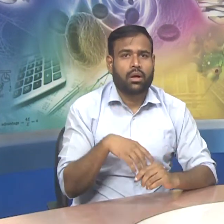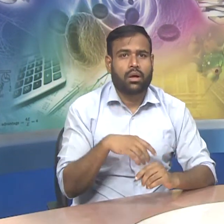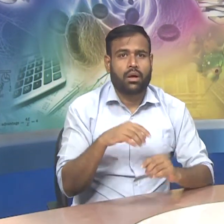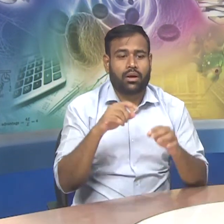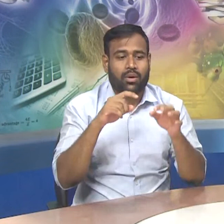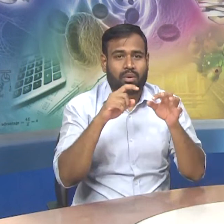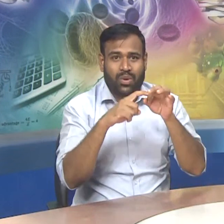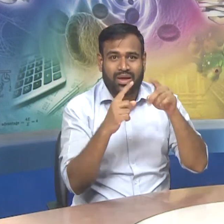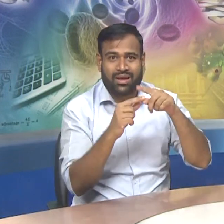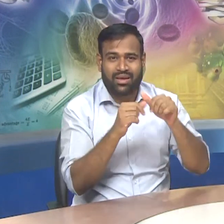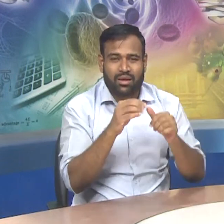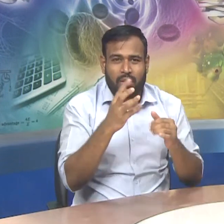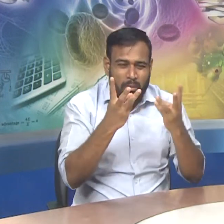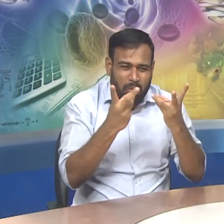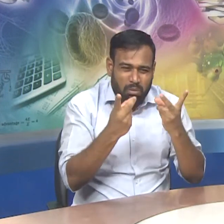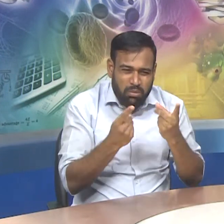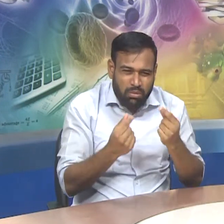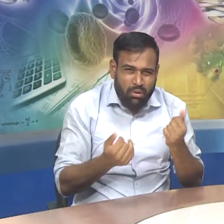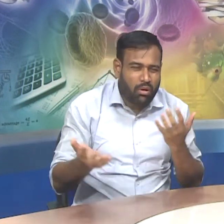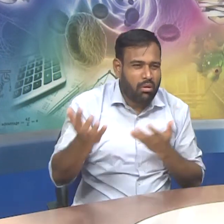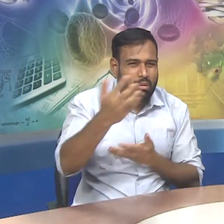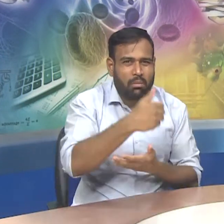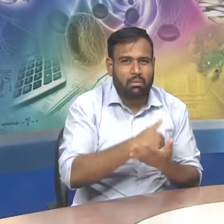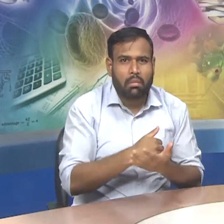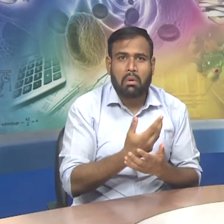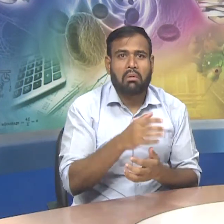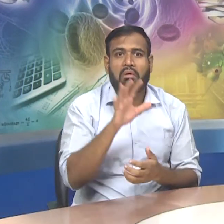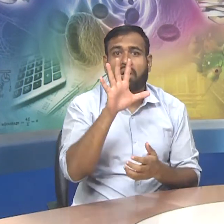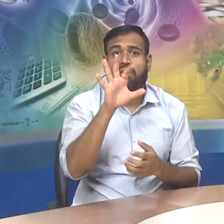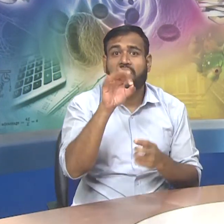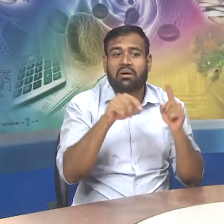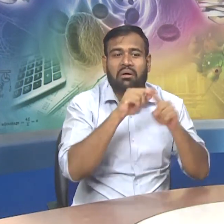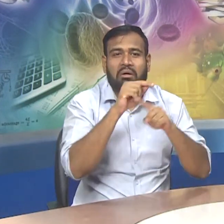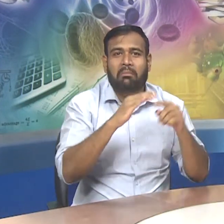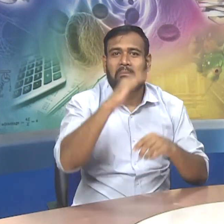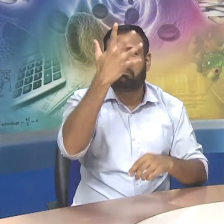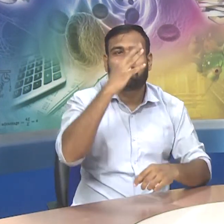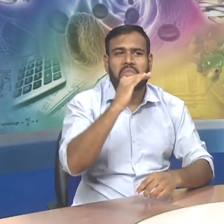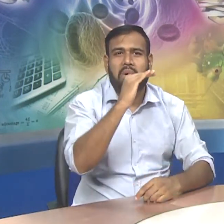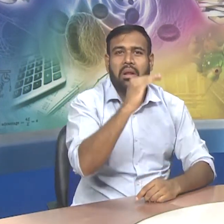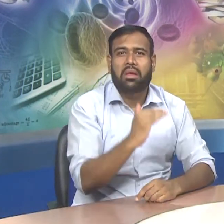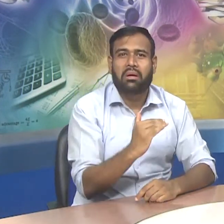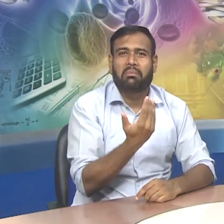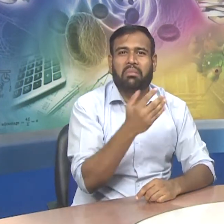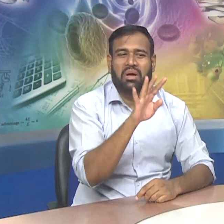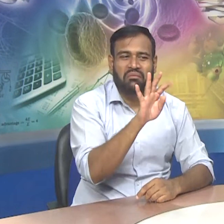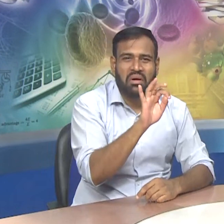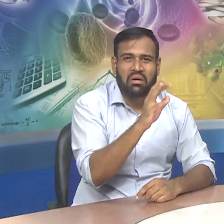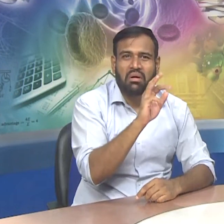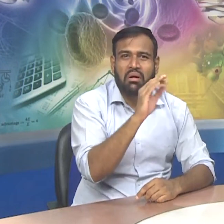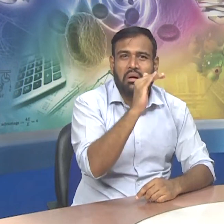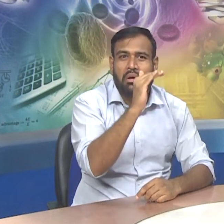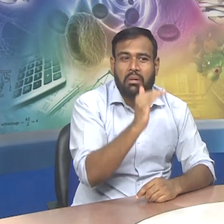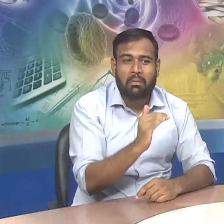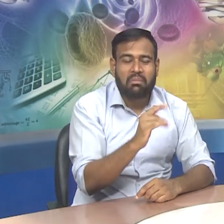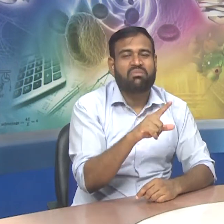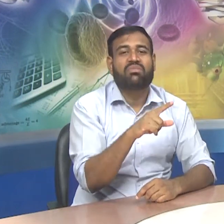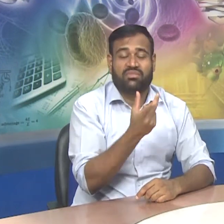And in case there is no one or no candidate reaches the quota, that means more than 50%, then